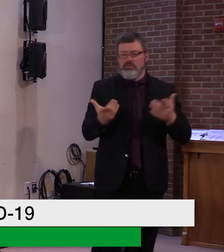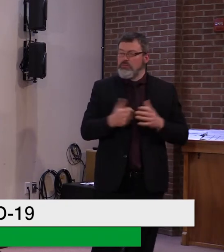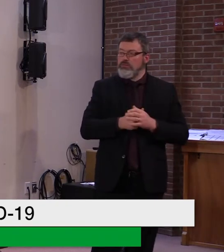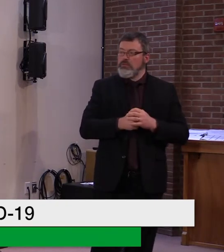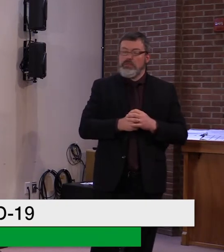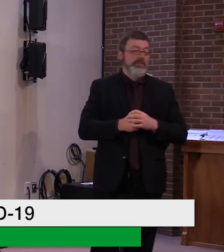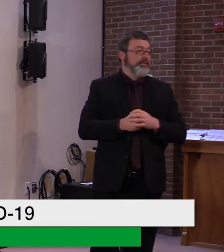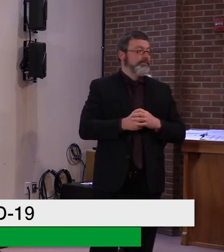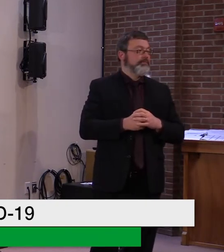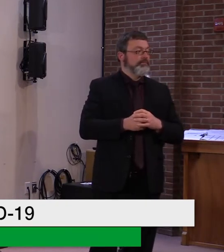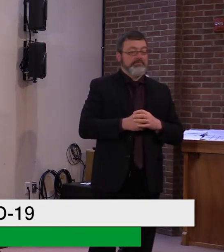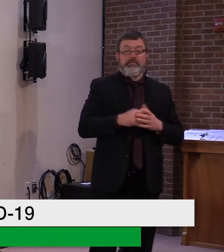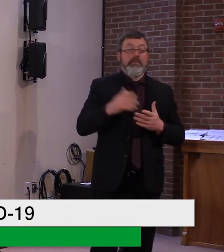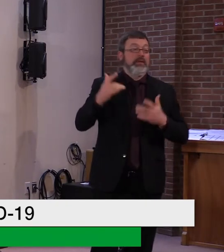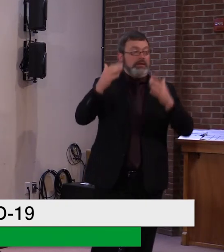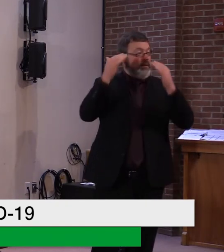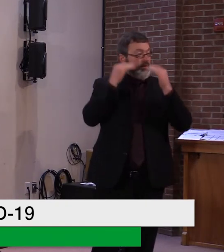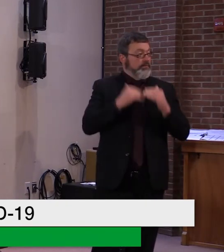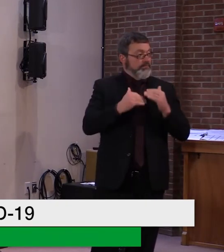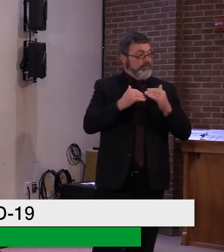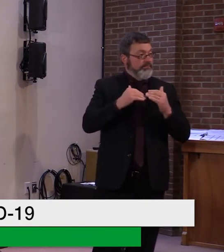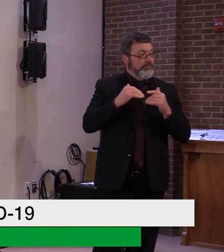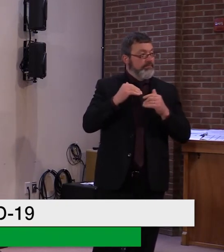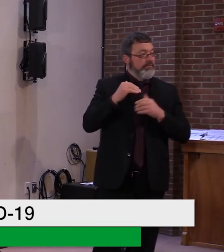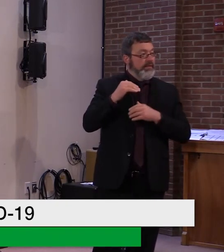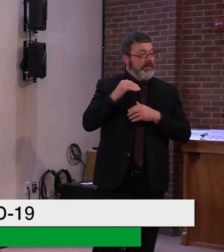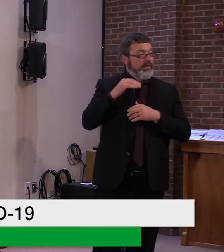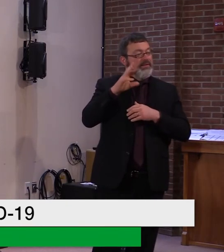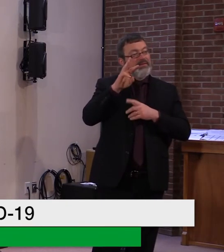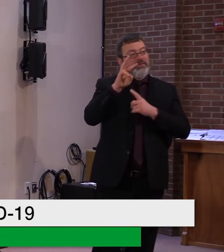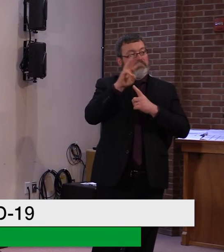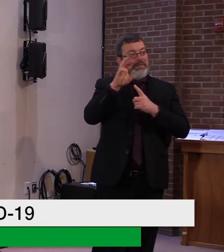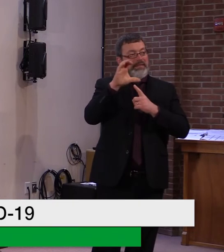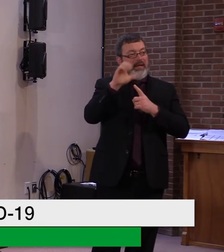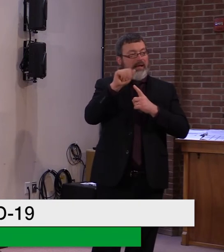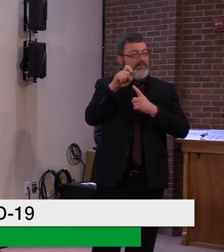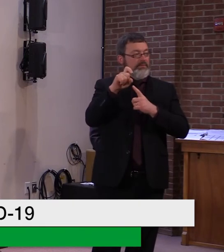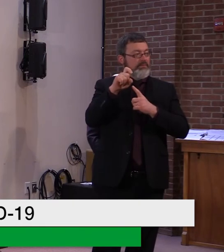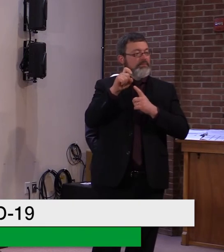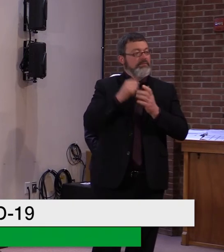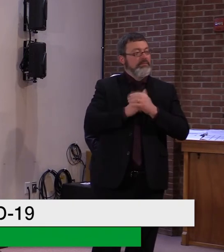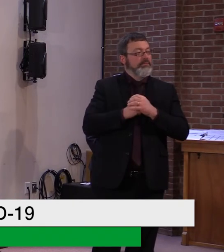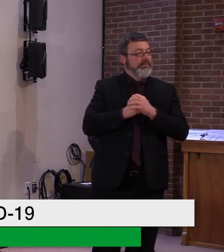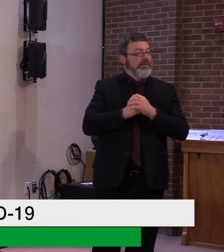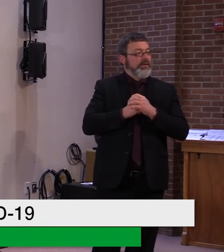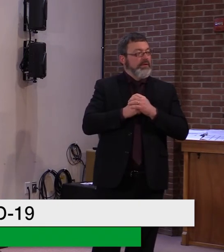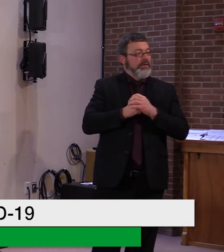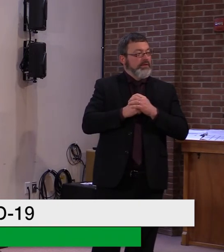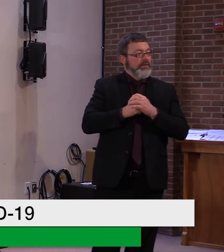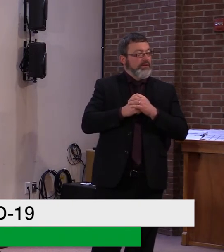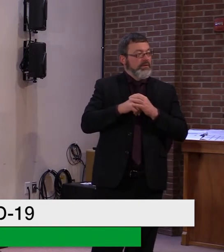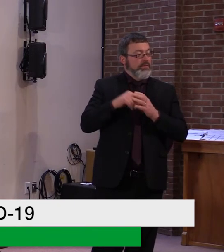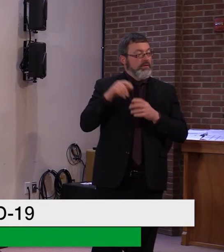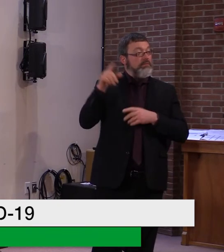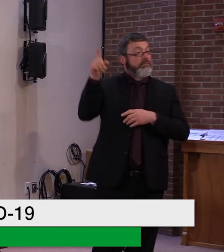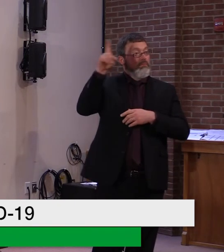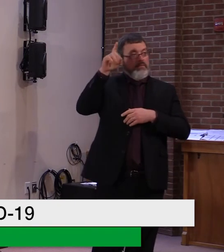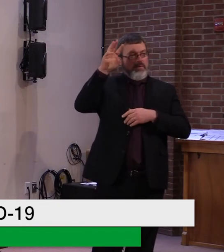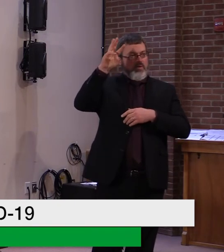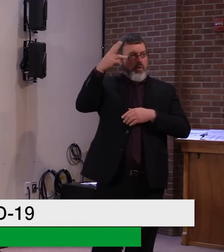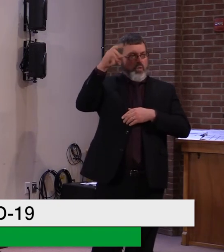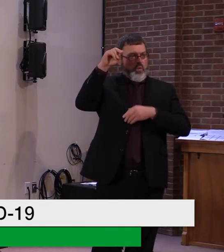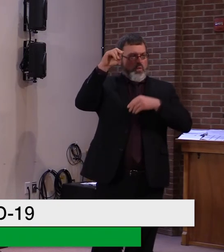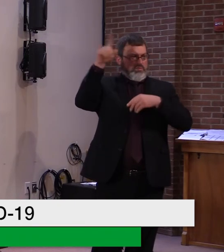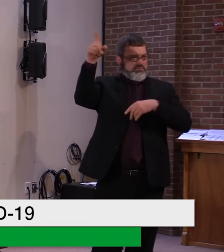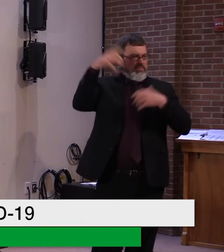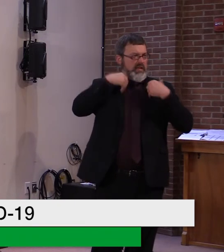dr levine the world health organization panel a panel for the world health organization just recommended um that red dead beer